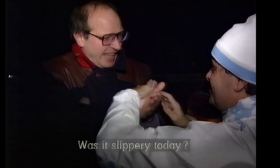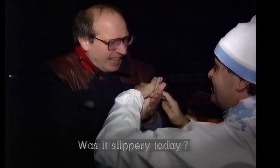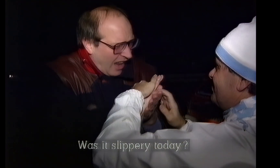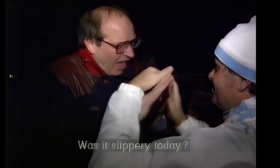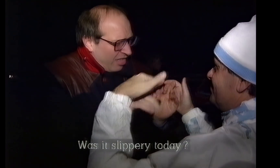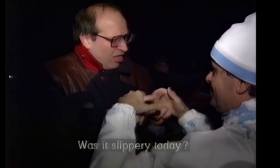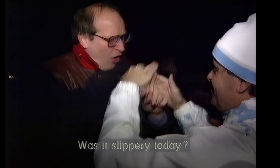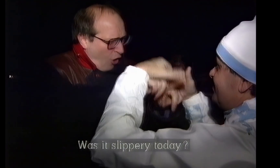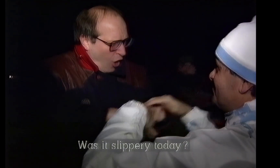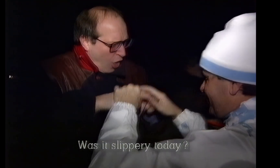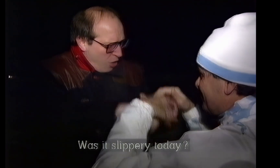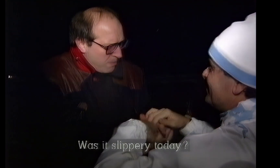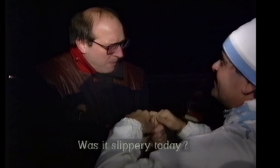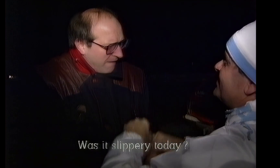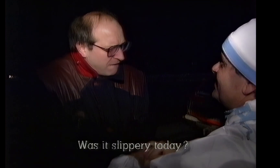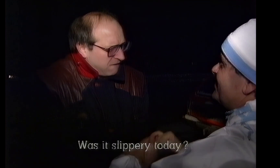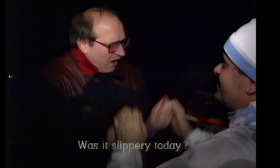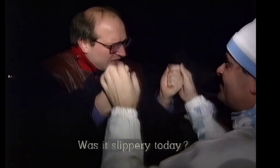Was it slippery today?